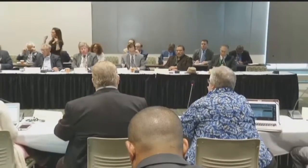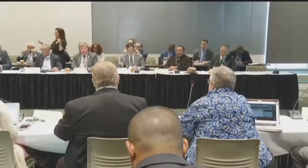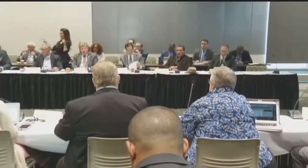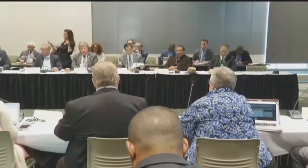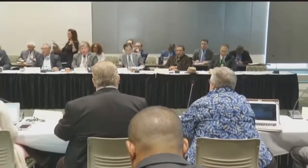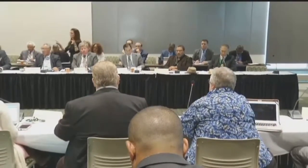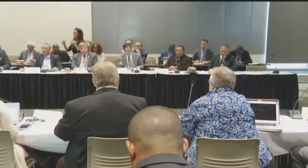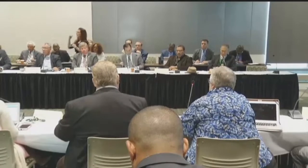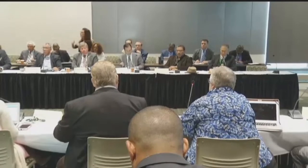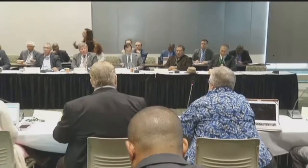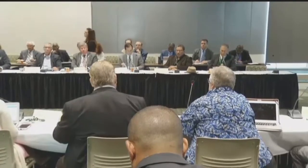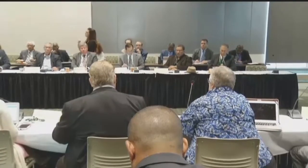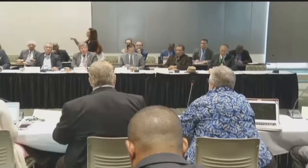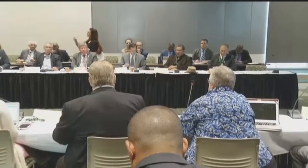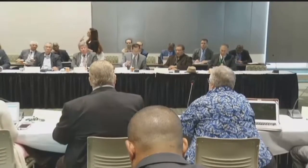Last time you had said that